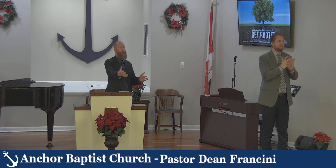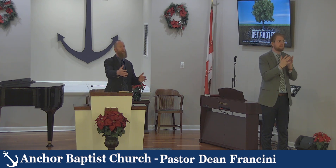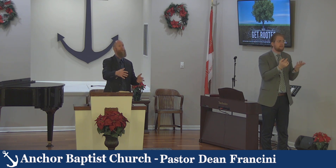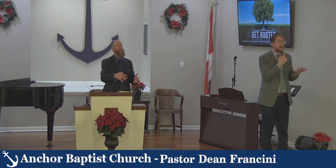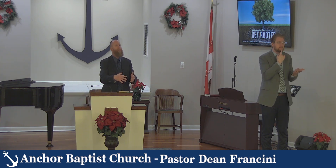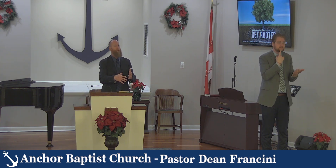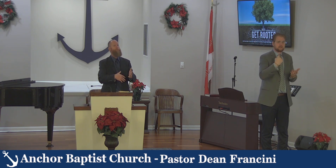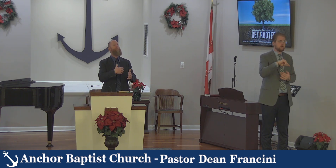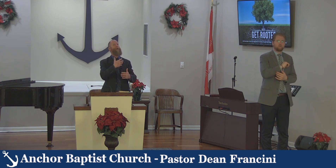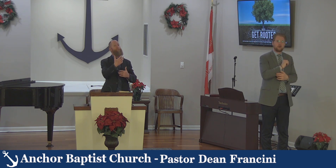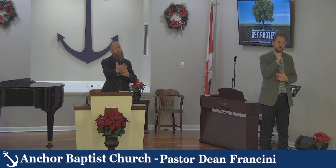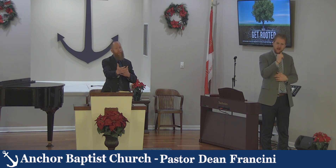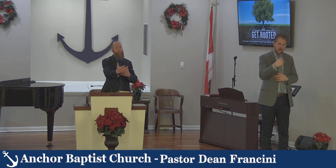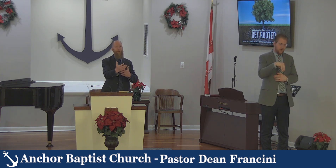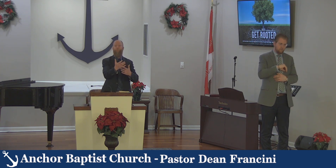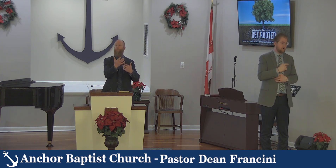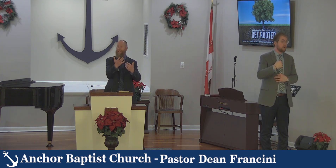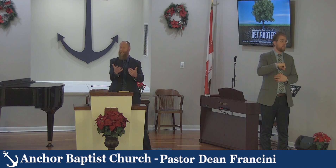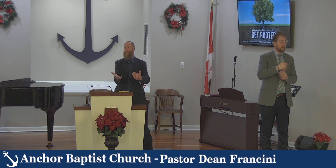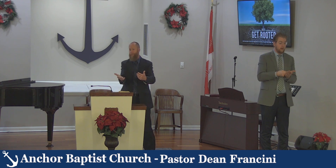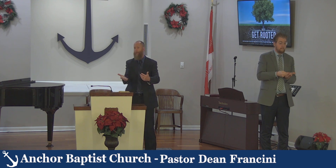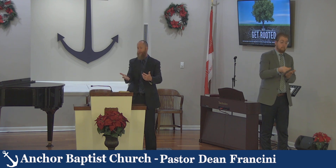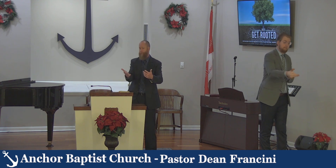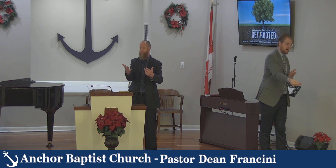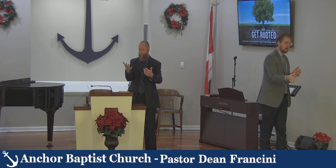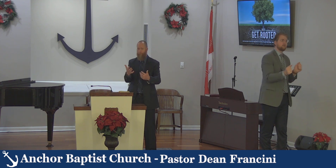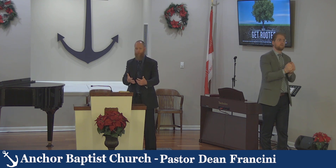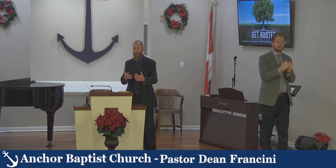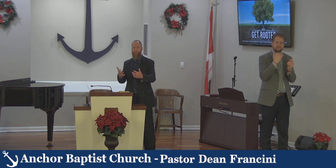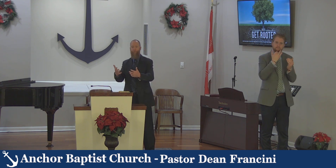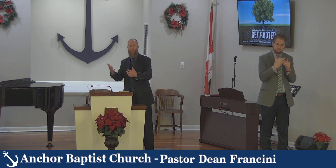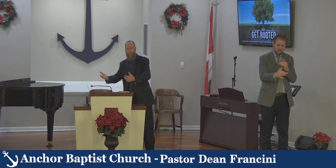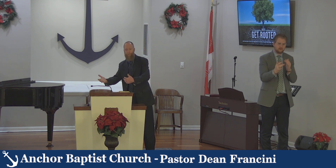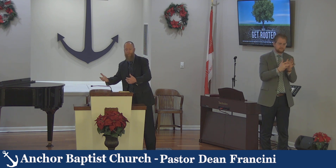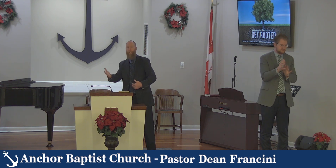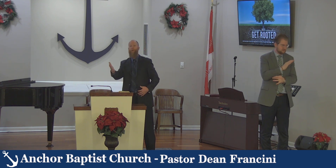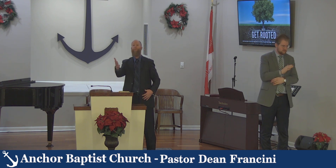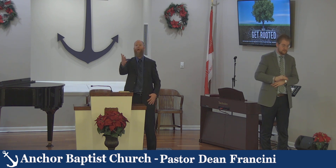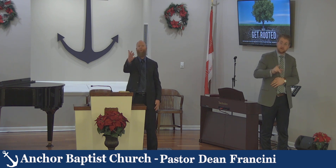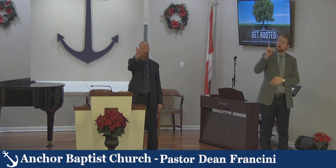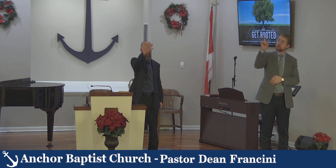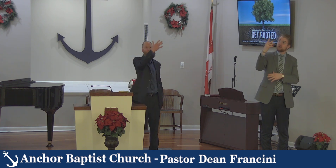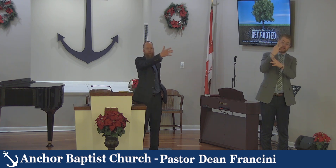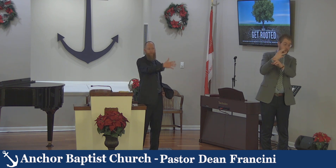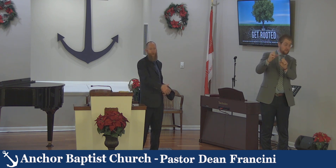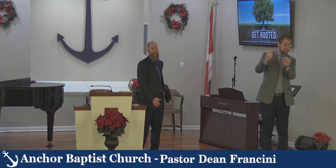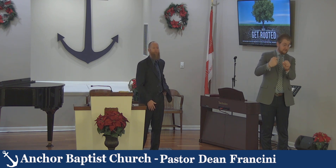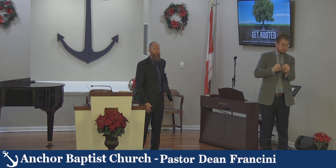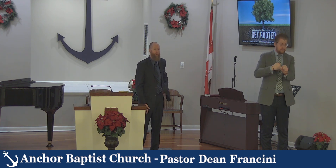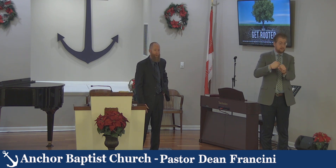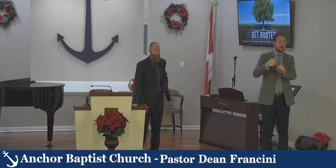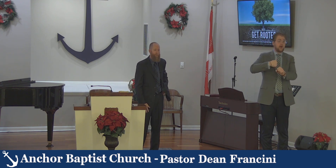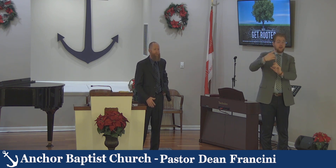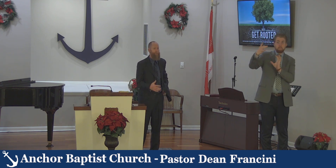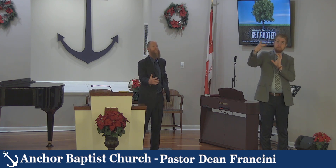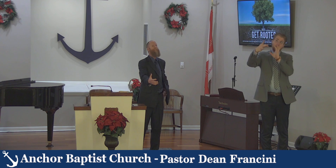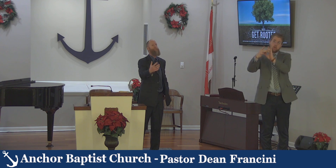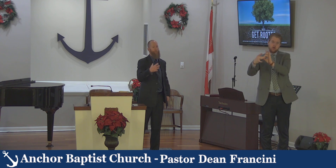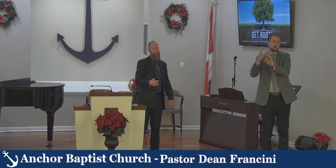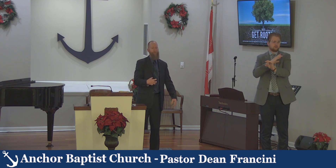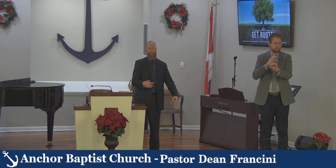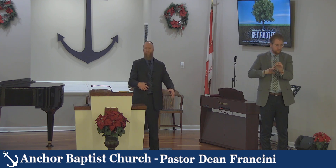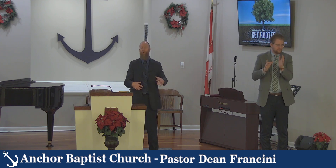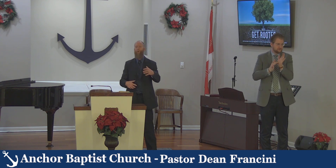Jesus Christ. So the moment I'm saved, I'm redeemed. Yes, Jesus Christ redeemed me, but I belong to God. I belong to Christ Jesus.